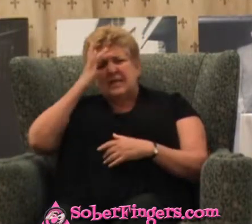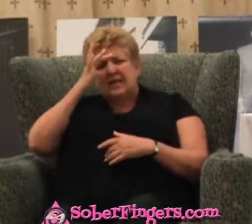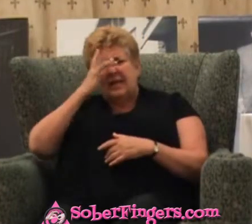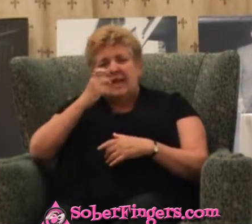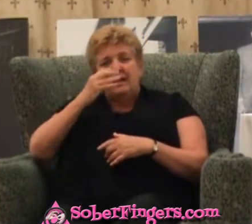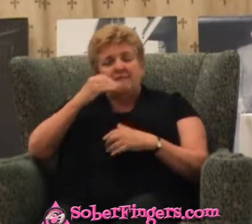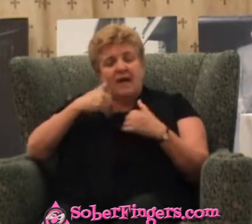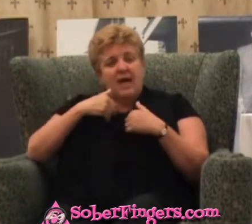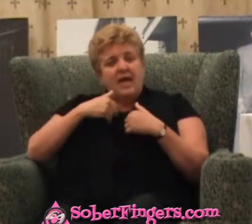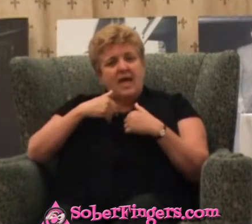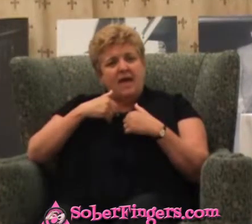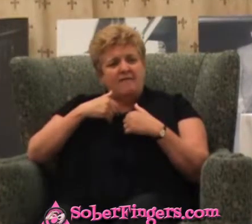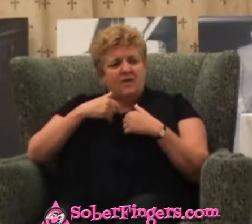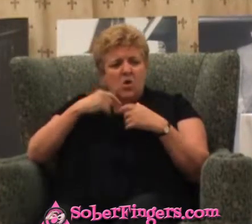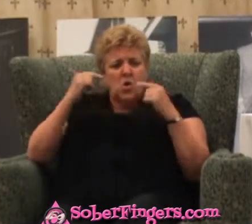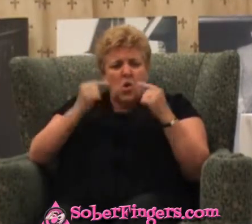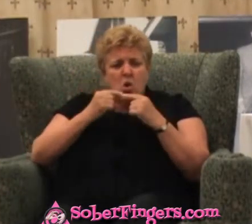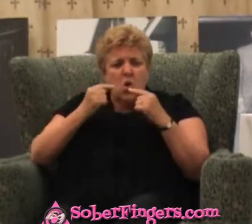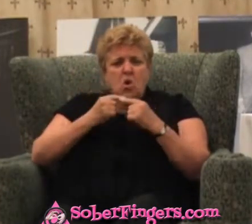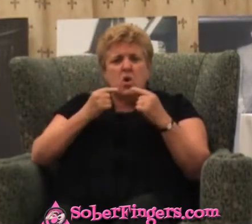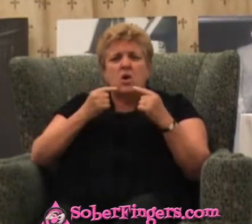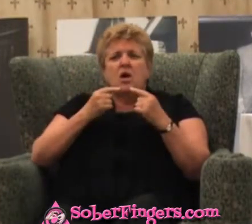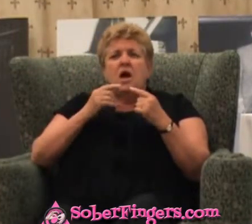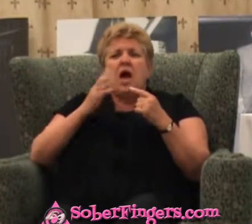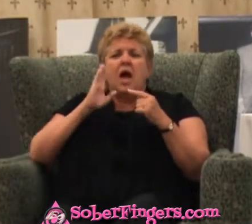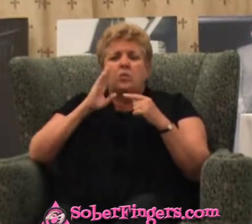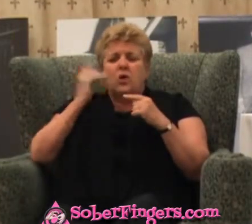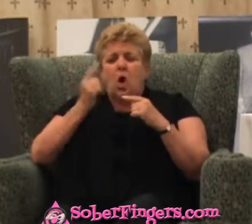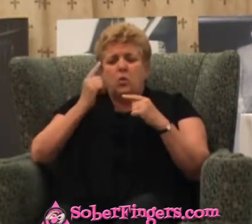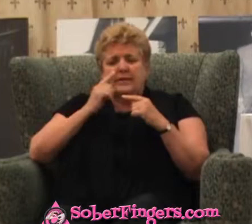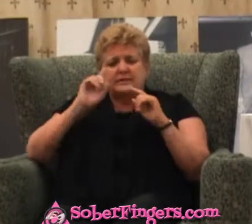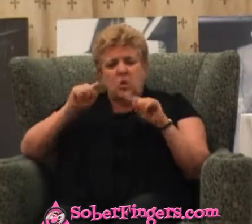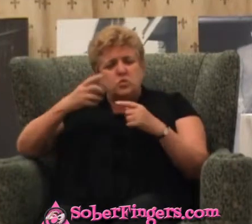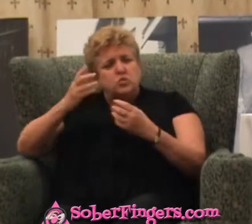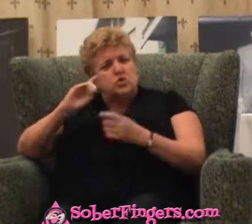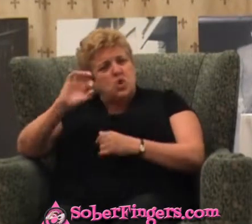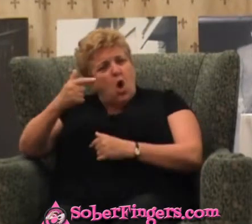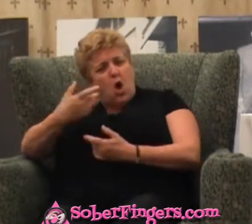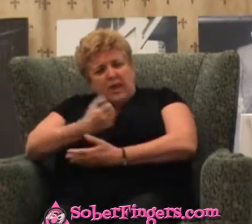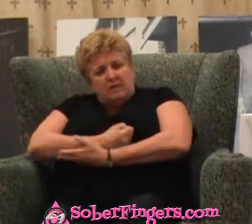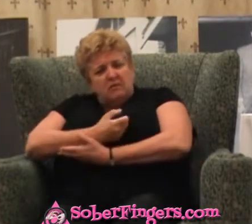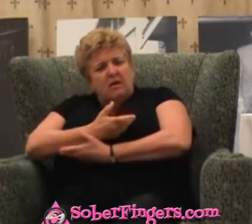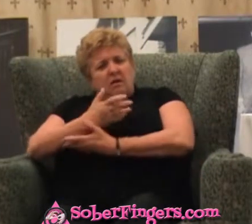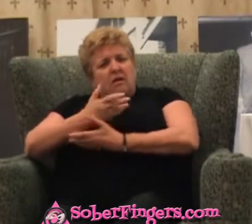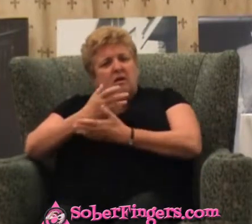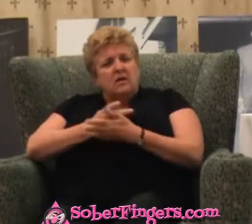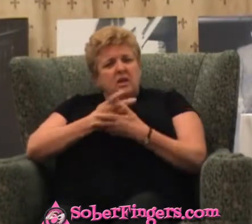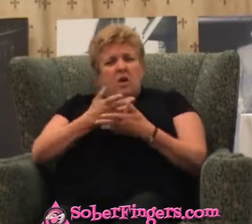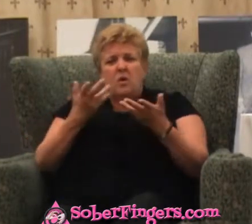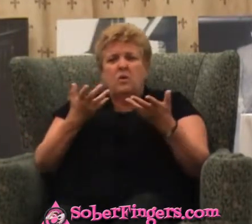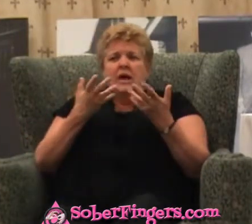pray and I hold my doggy. I don't go to my husband. I haven't made that. I'm making the switch now. But,